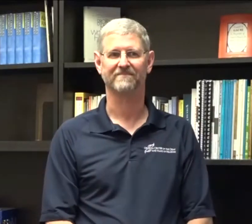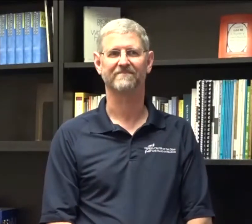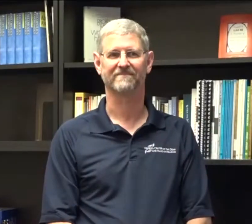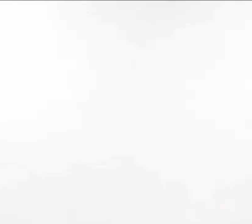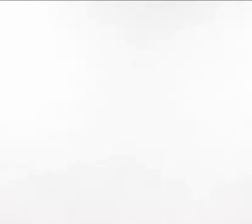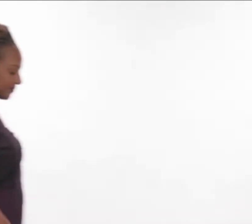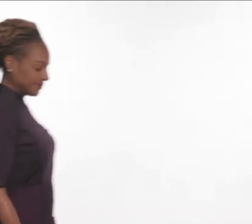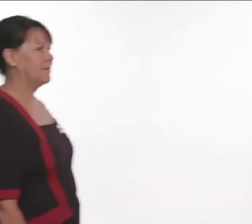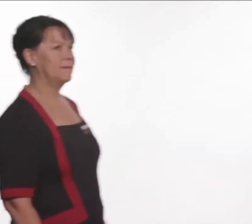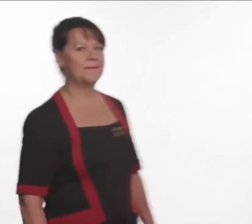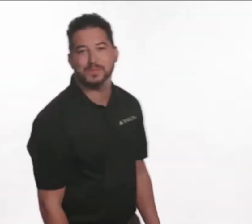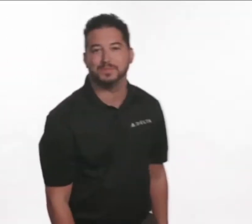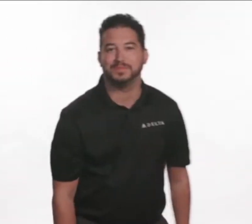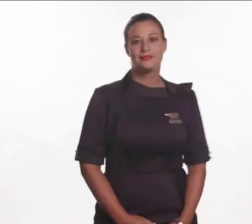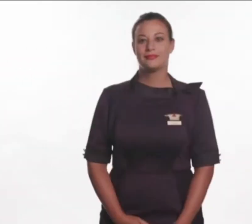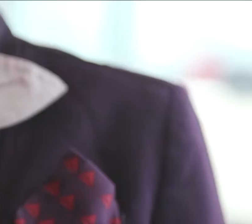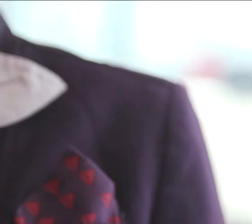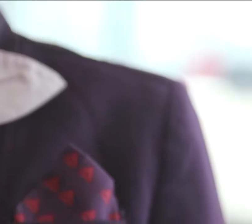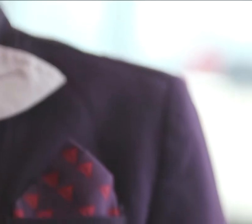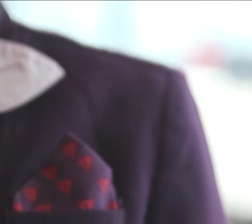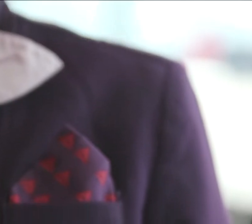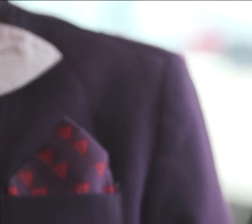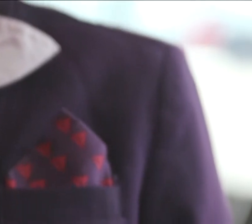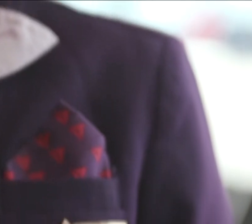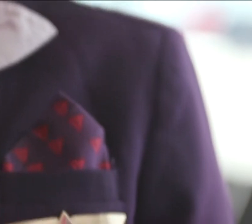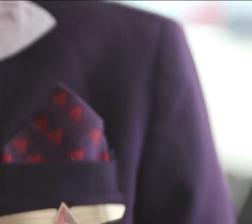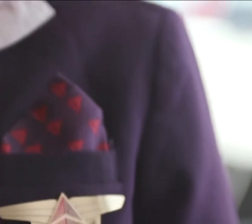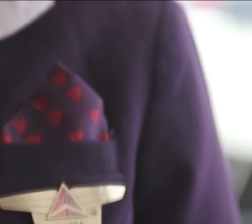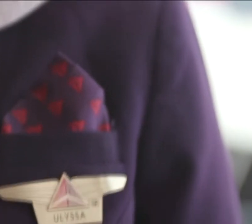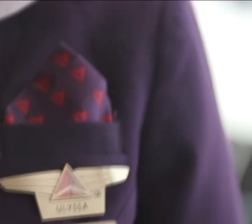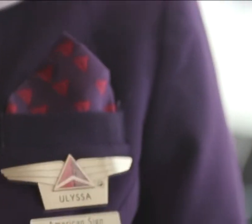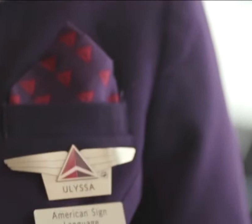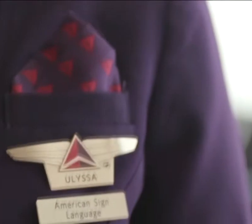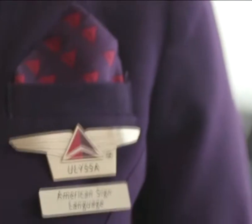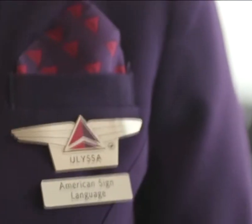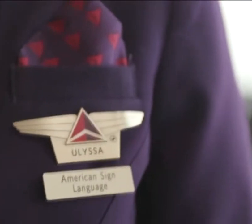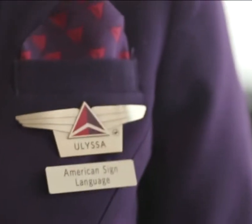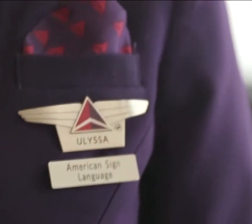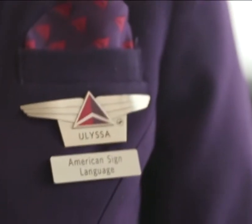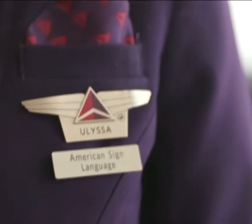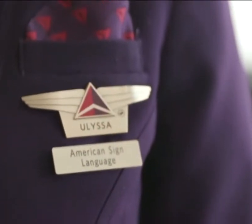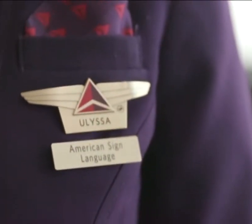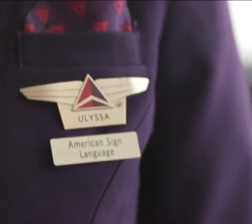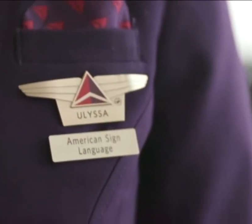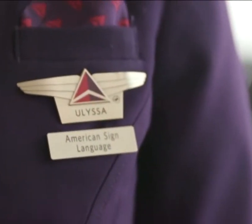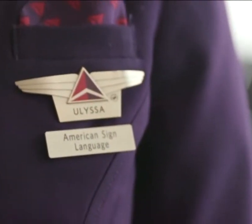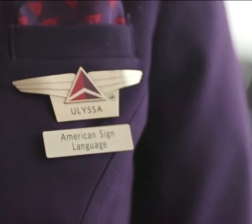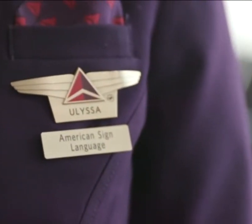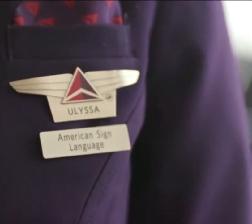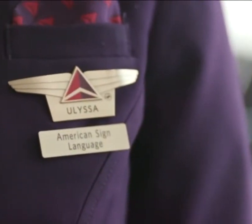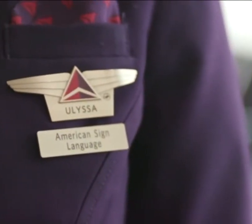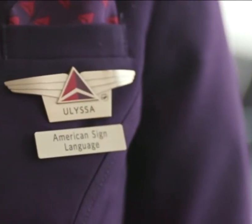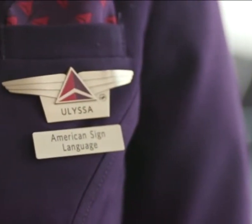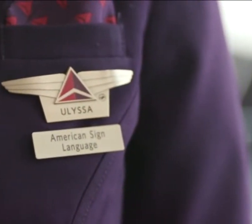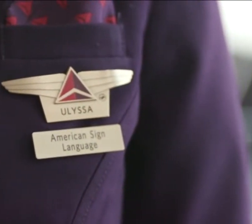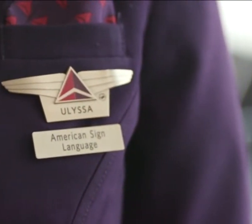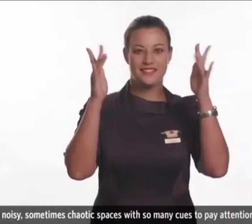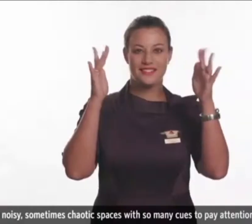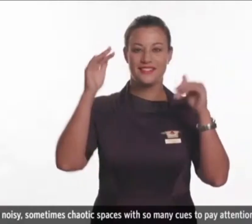easily. On Tuesday, Delta announced flight attendants will have a uniform label that identifies they know American Sign Language or any of the other